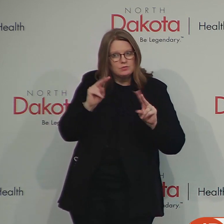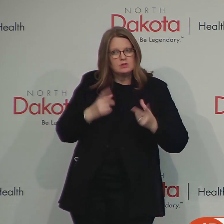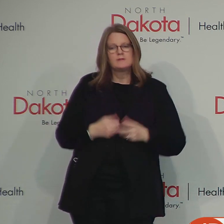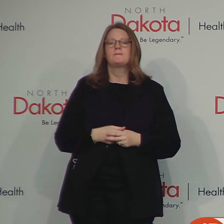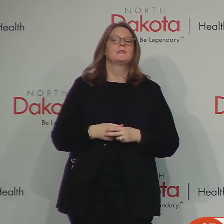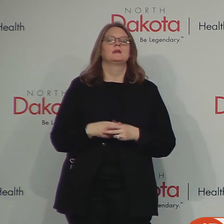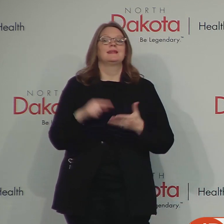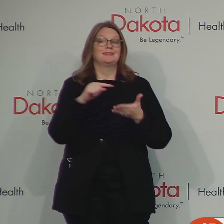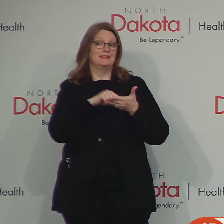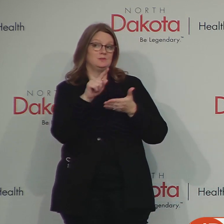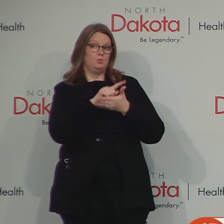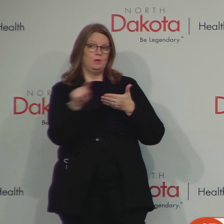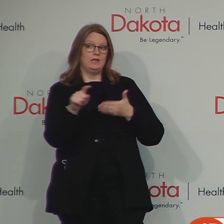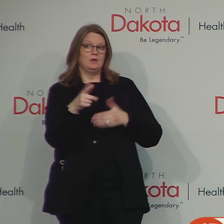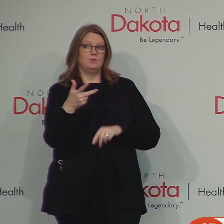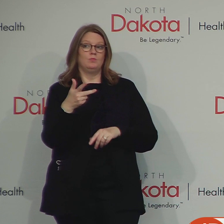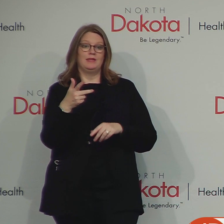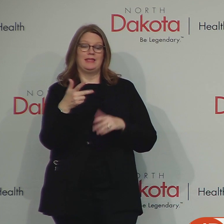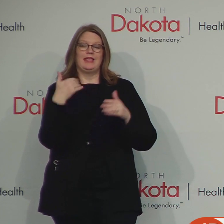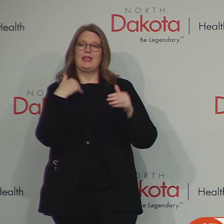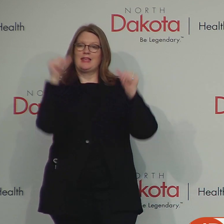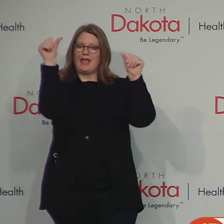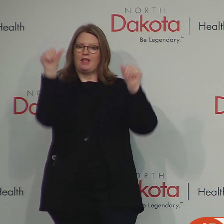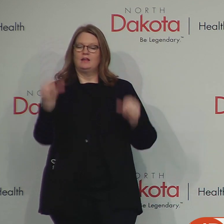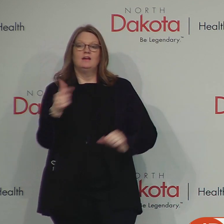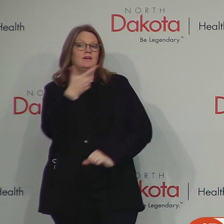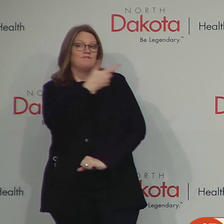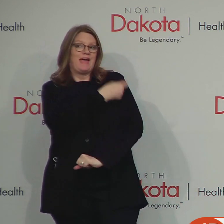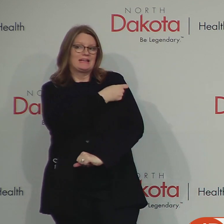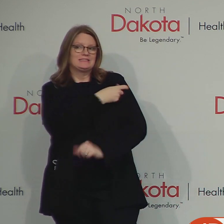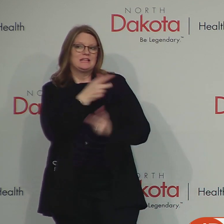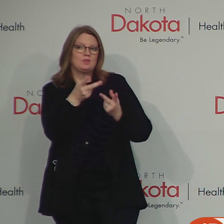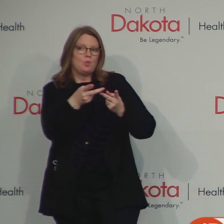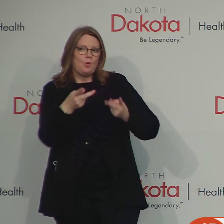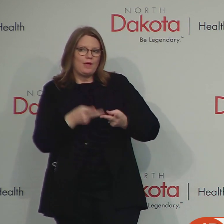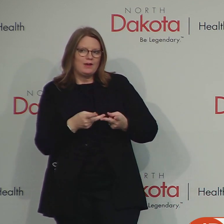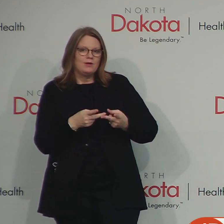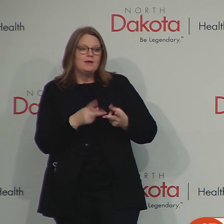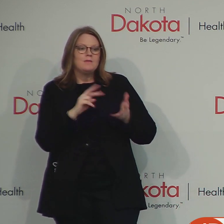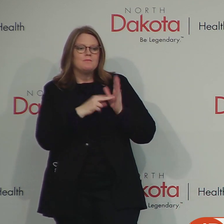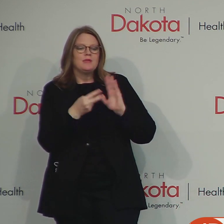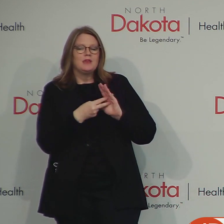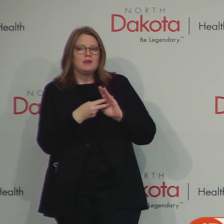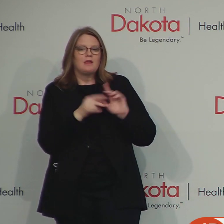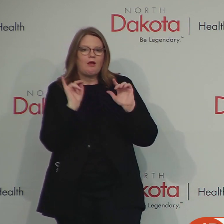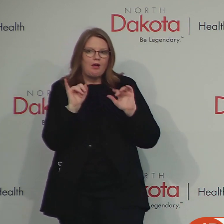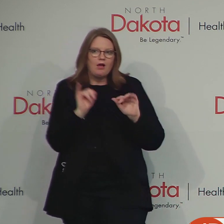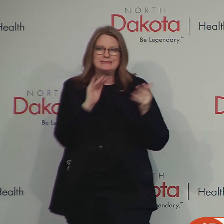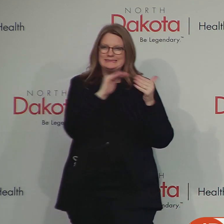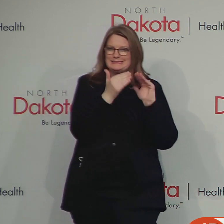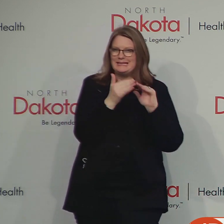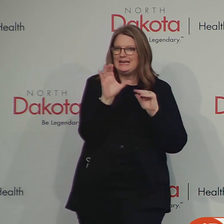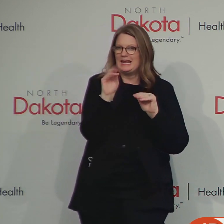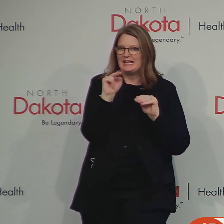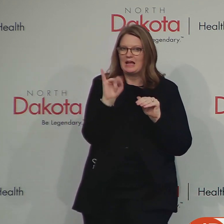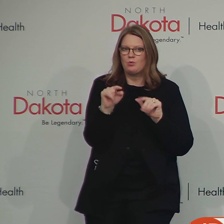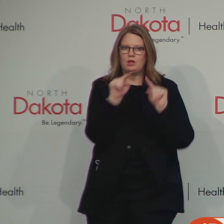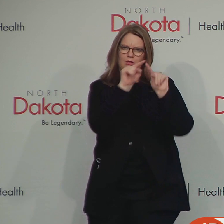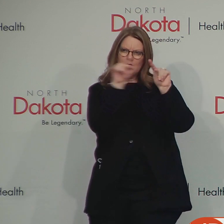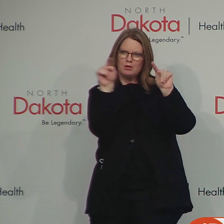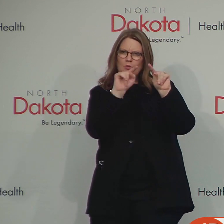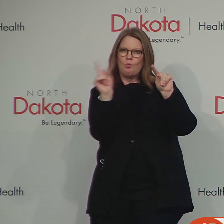week, we did post a vaccine locator to our website, and so the public can look up by city and county where they can